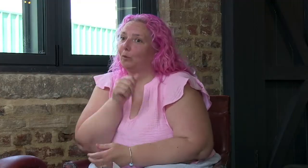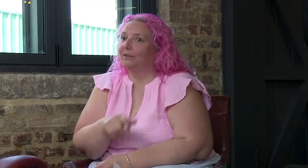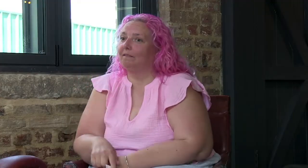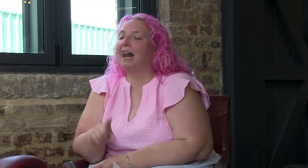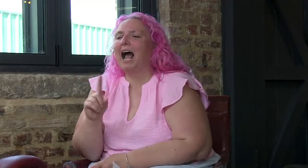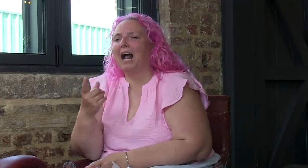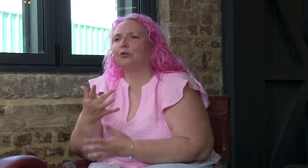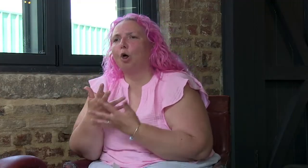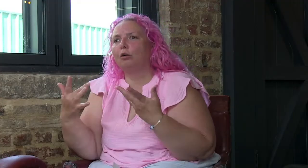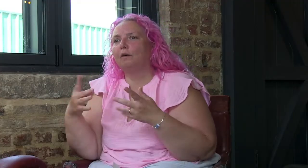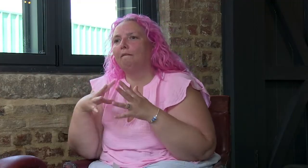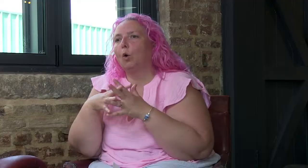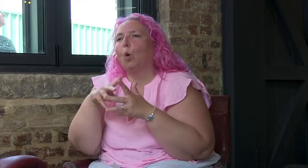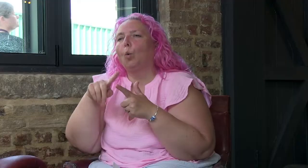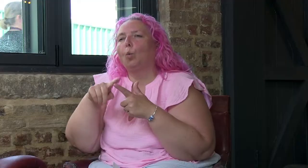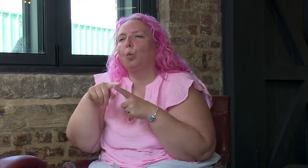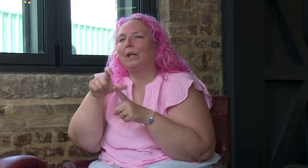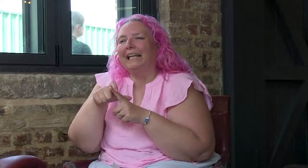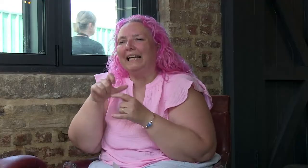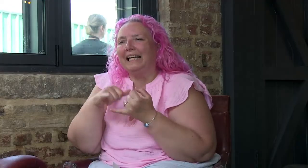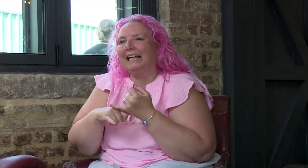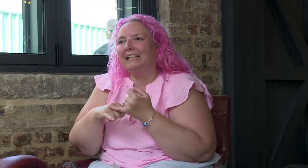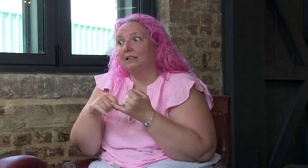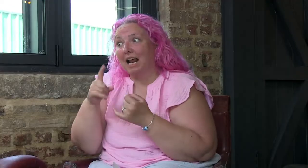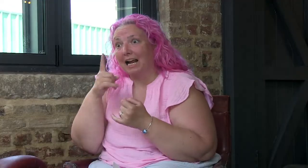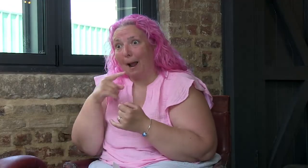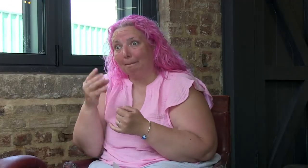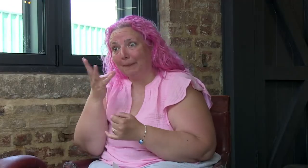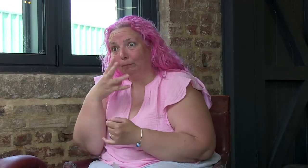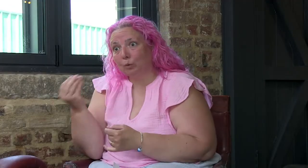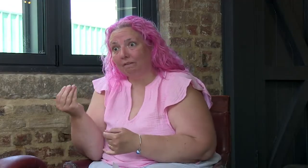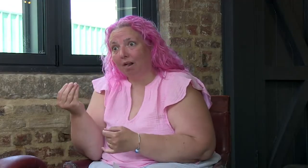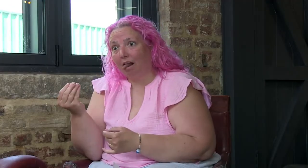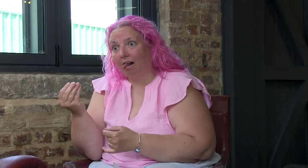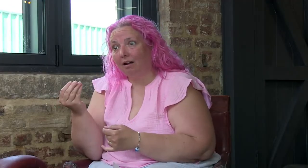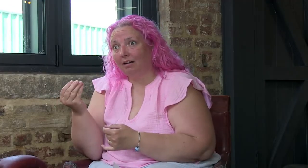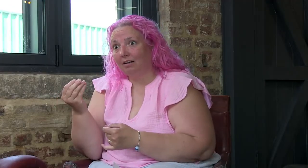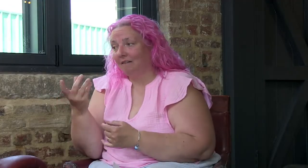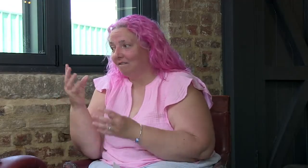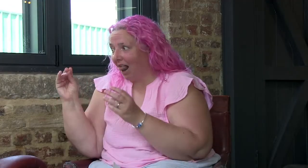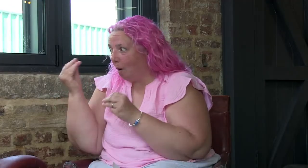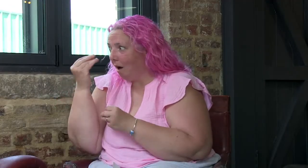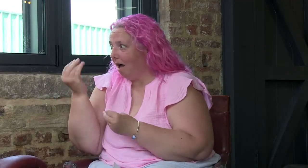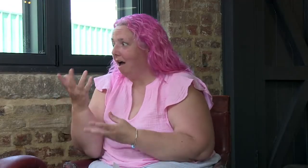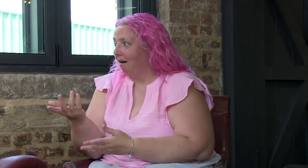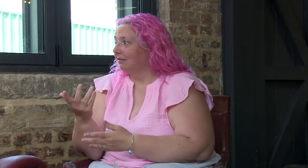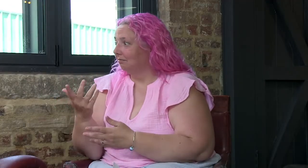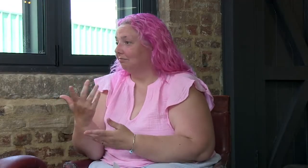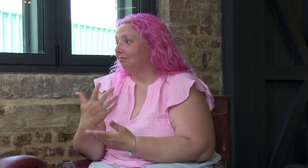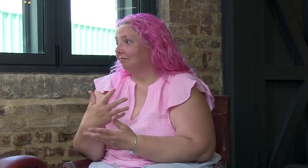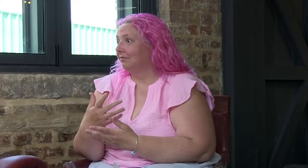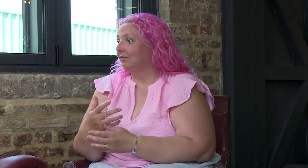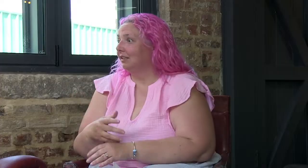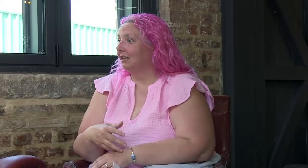grow a little bit more, and it just looks beautiful. Because actually a lot of weeds, they can be really beautiful. They have flowers